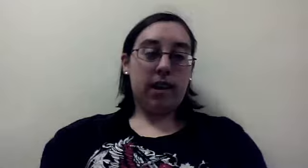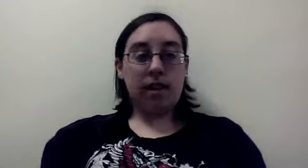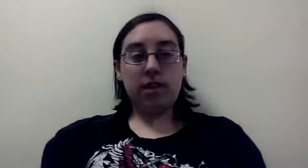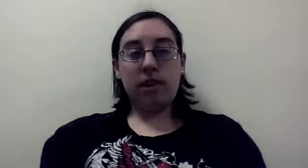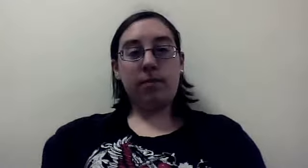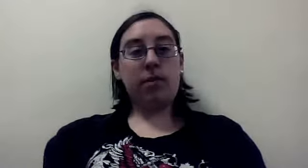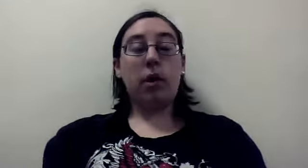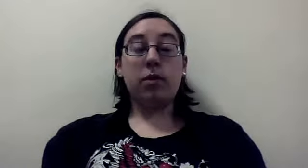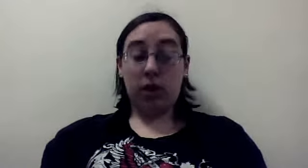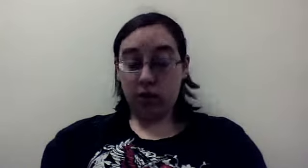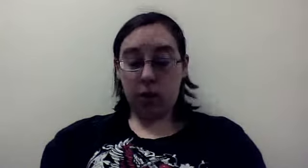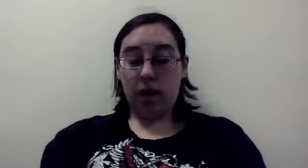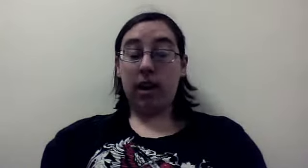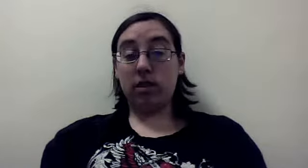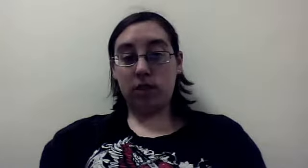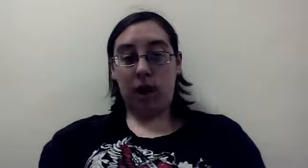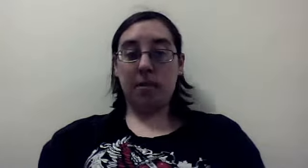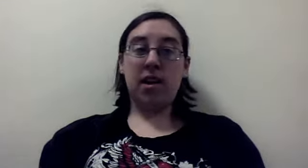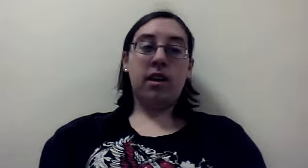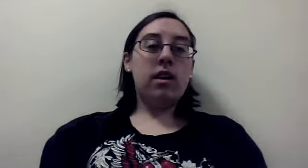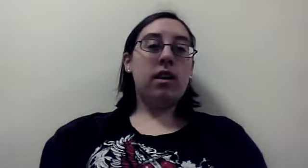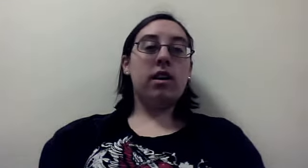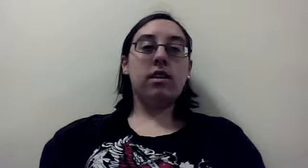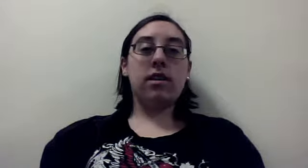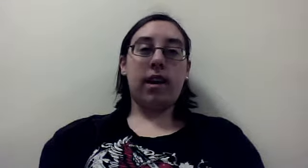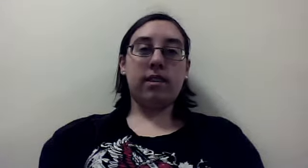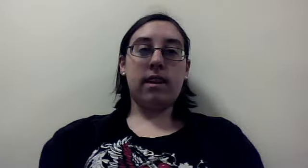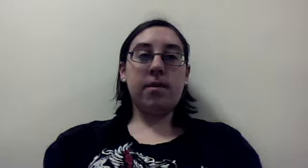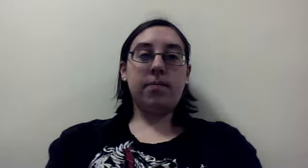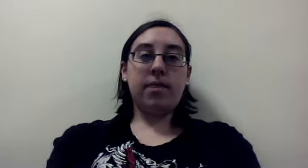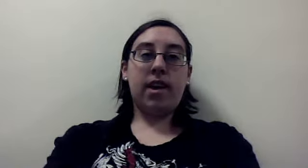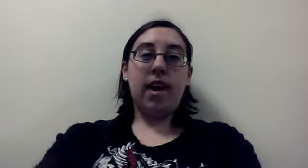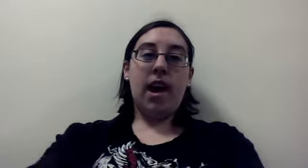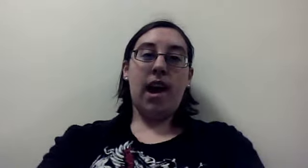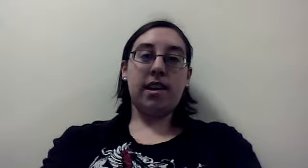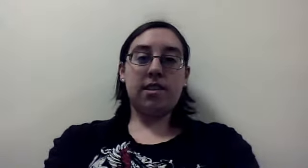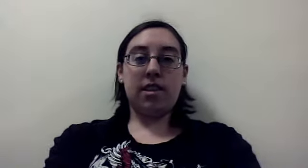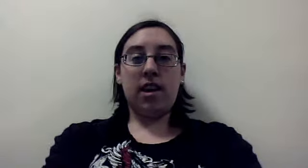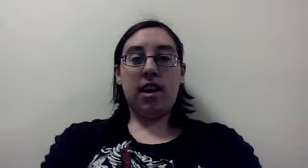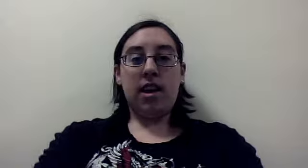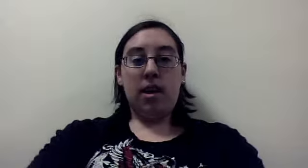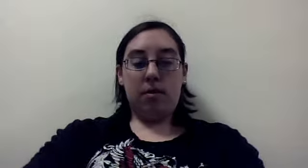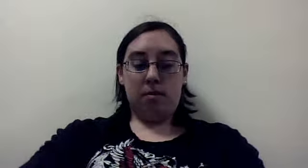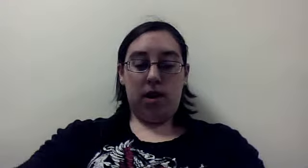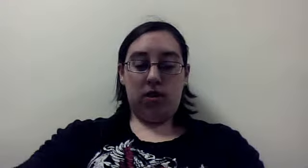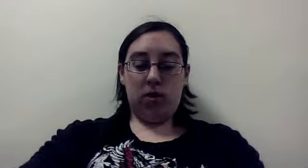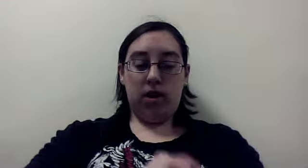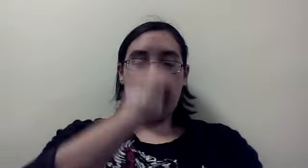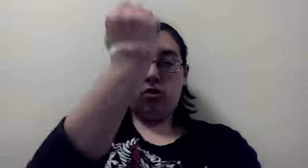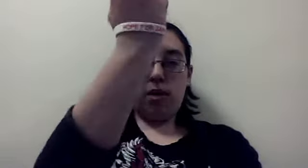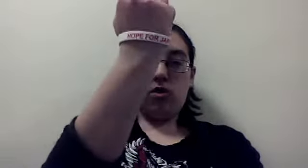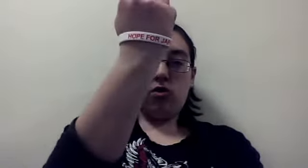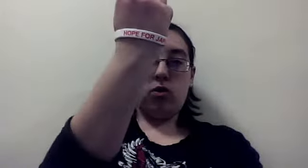of it. Well, the earthquake and tsunami and the effects of it. I actually made a donation through my school.